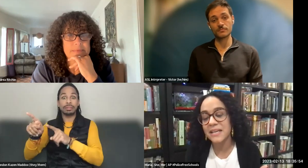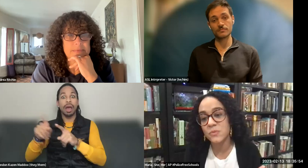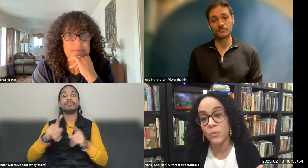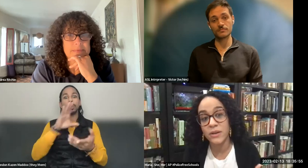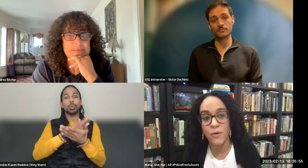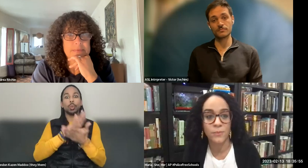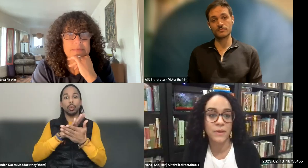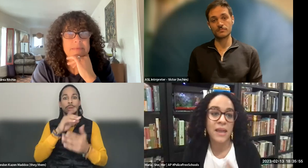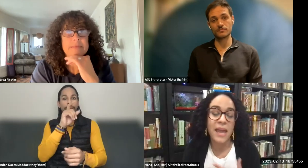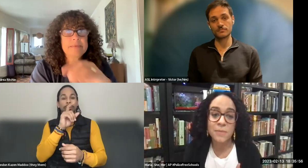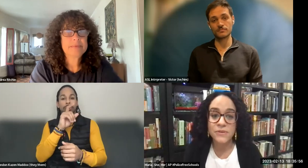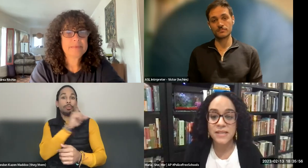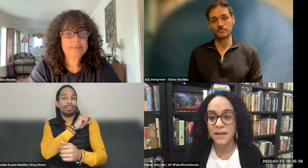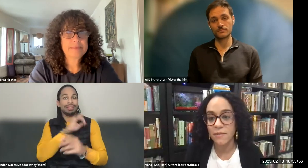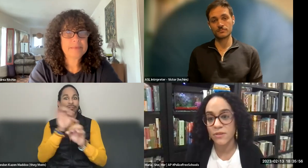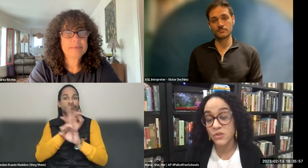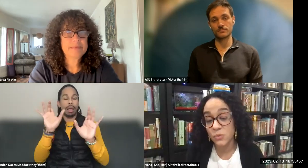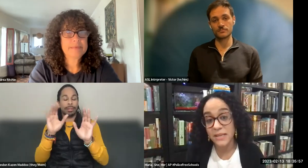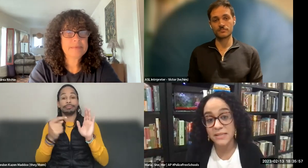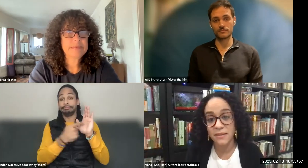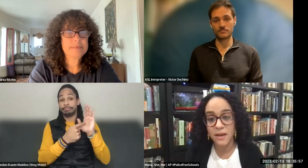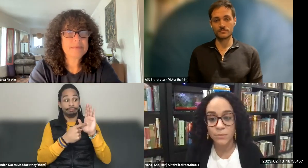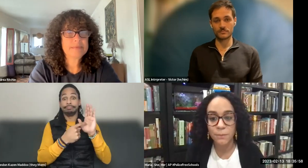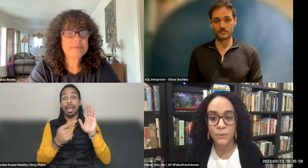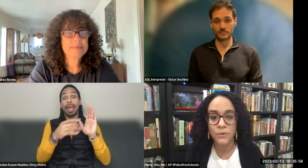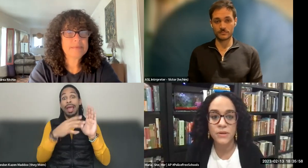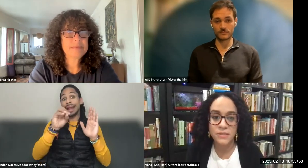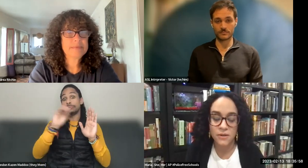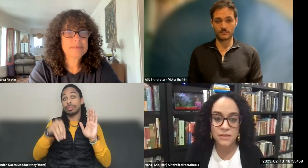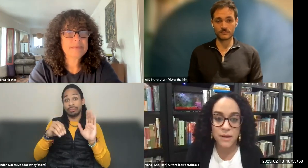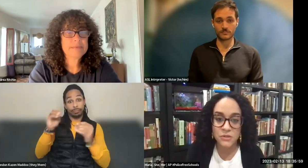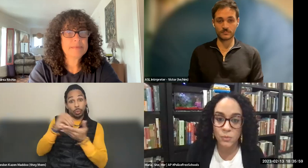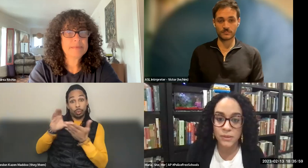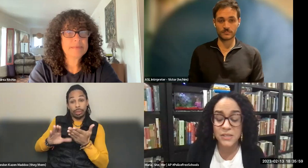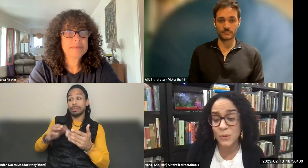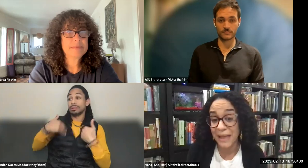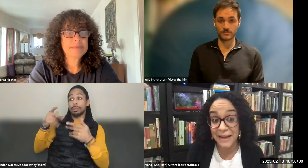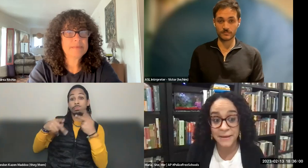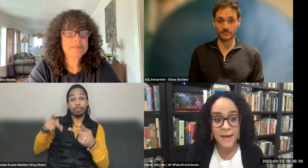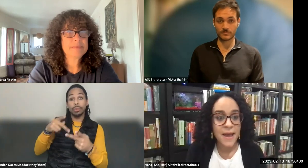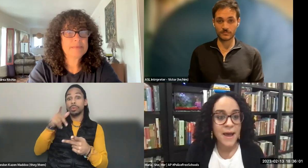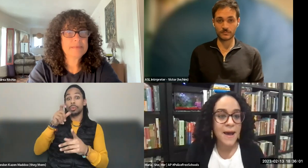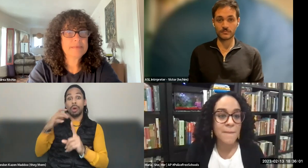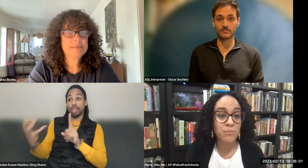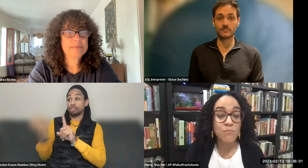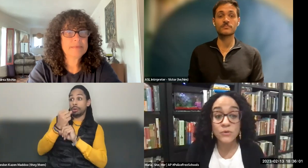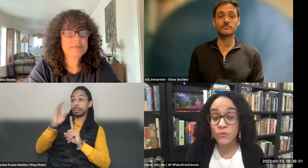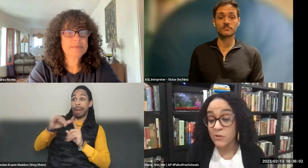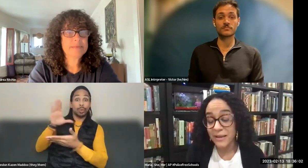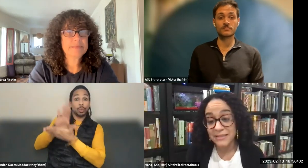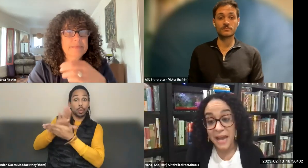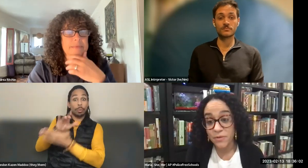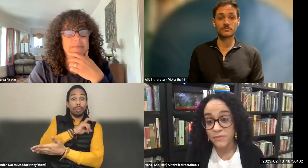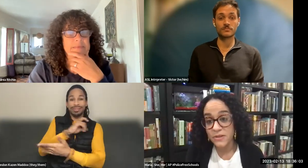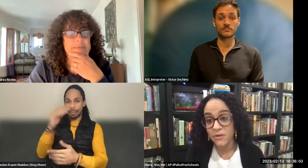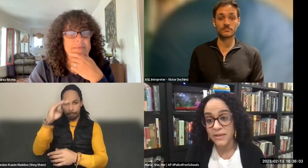the data is what we know. 80% of the students and the young people assaulted by school police were Black. Most